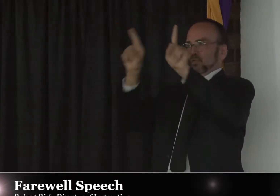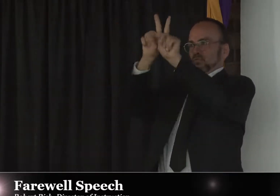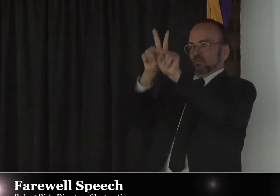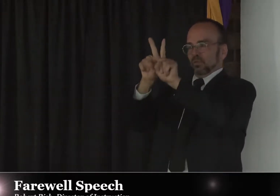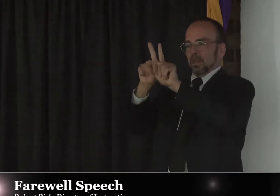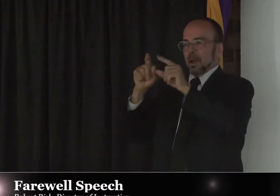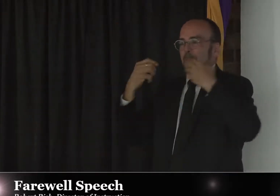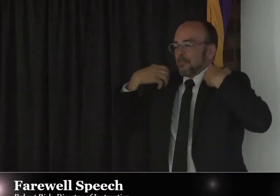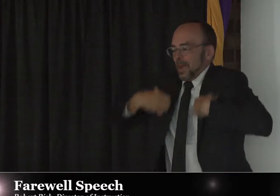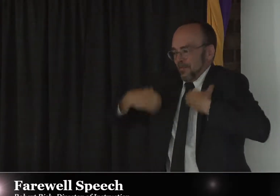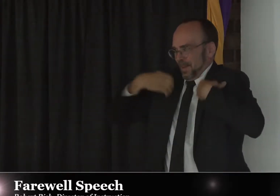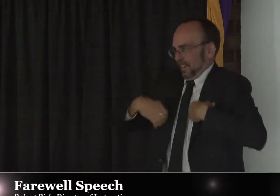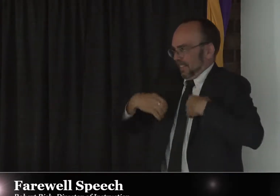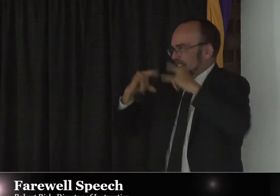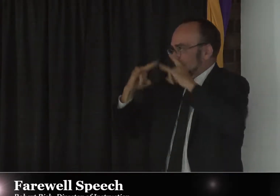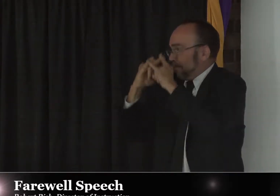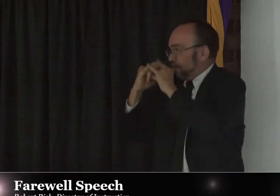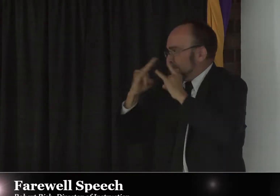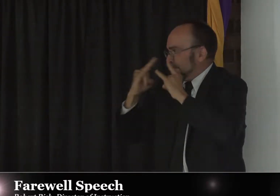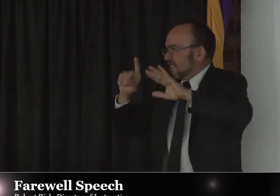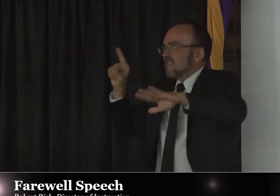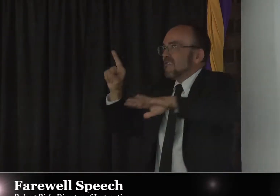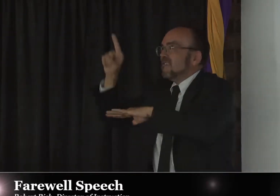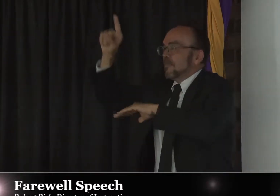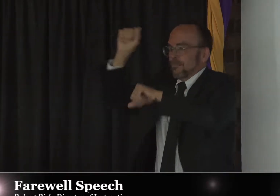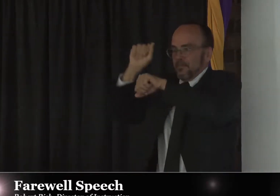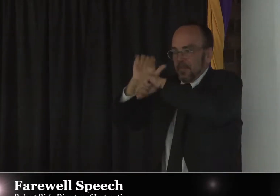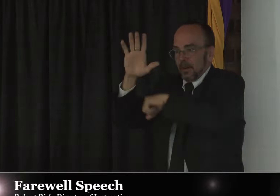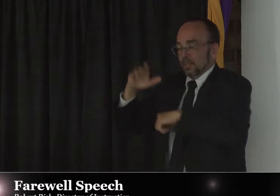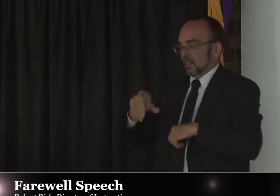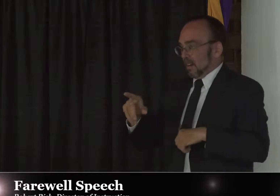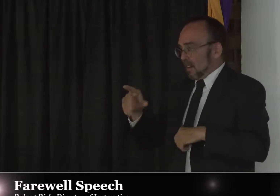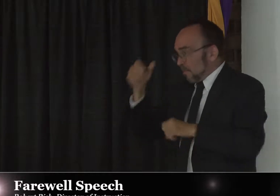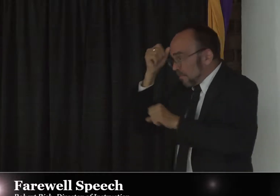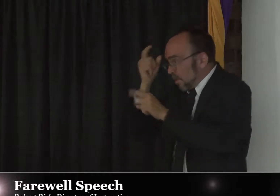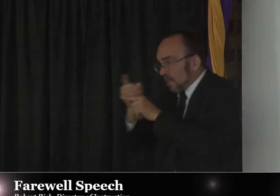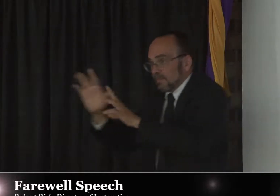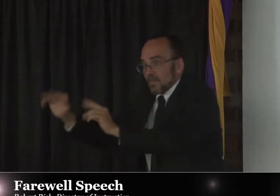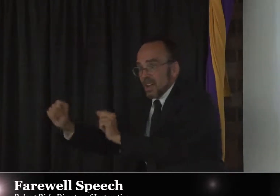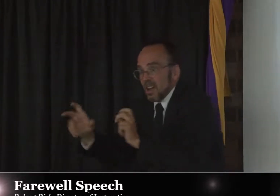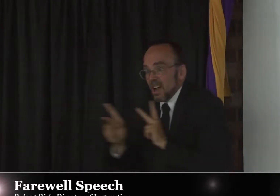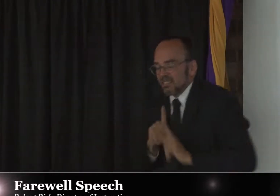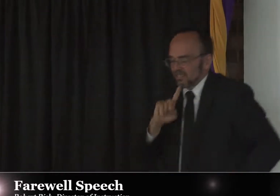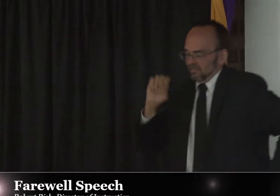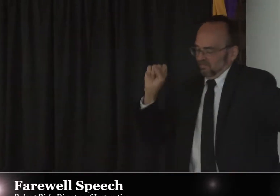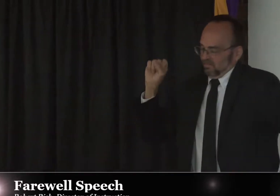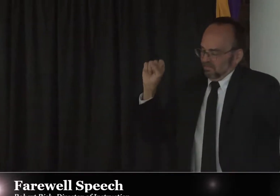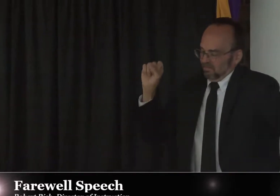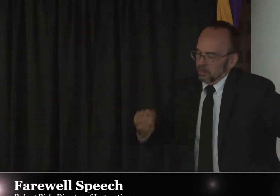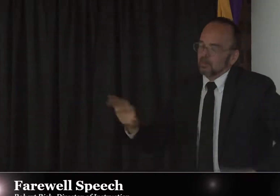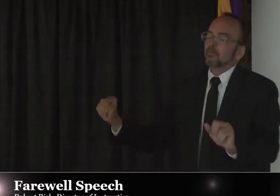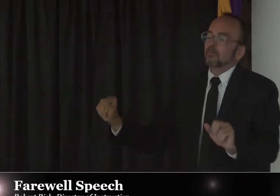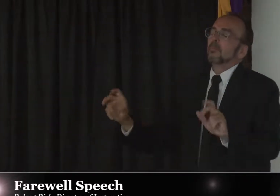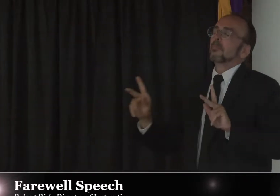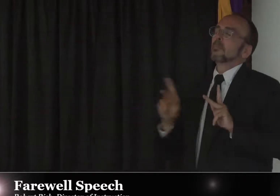I saw the 2 of them backpacking and camping, a picture of them in the mountains. I got my brother back.